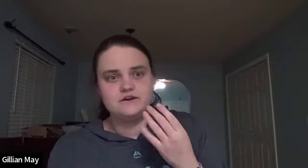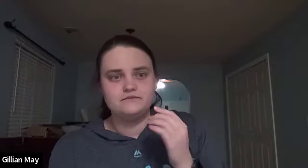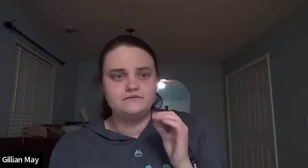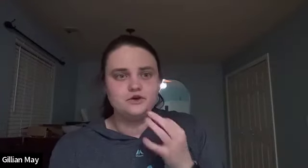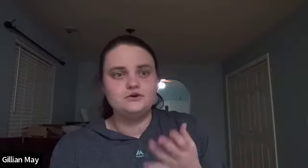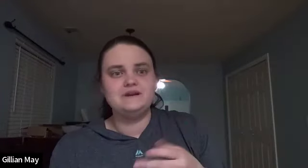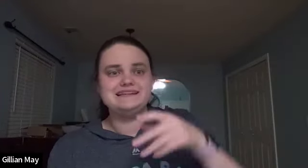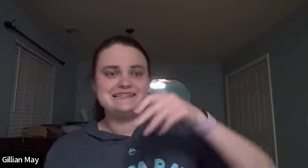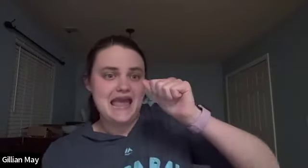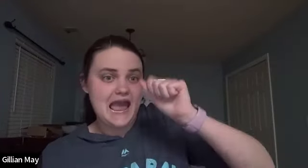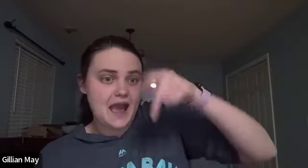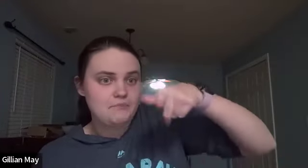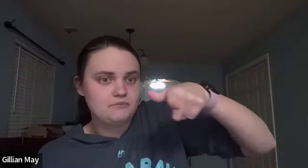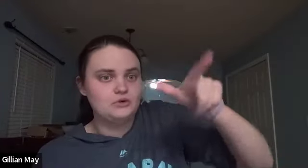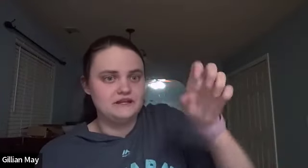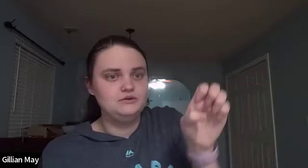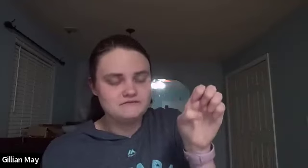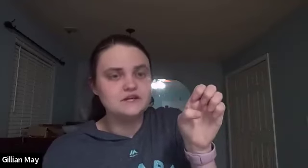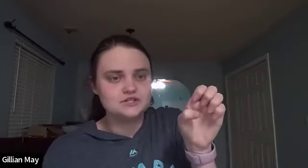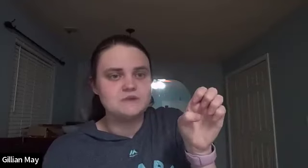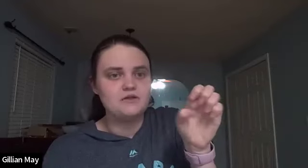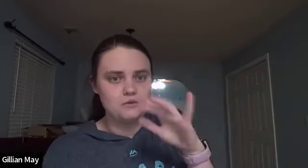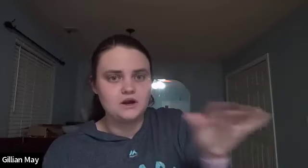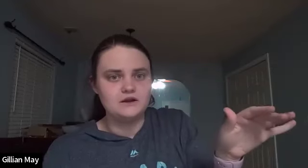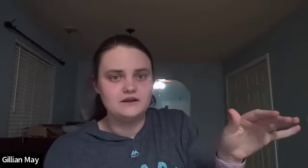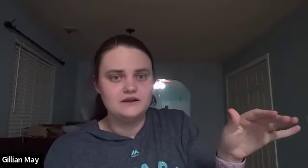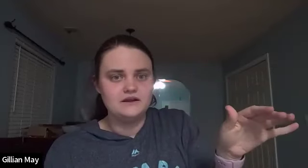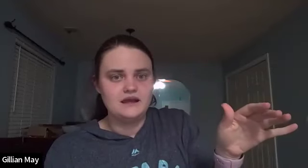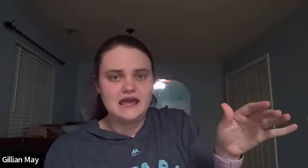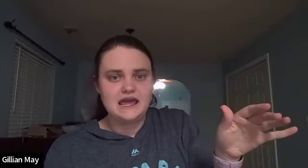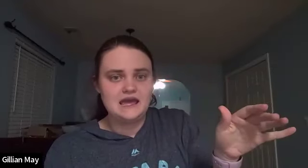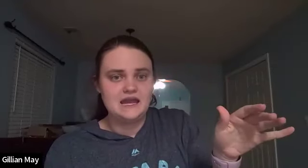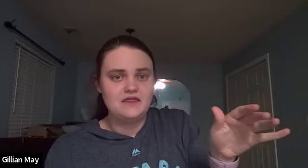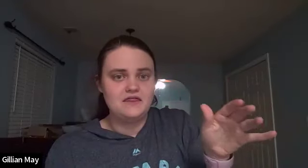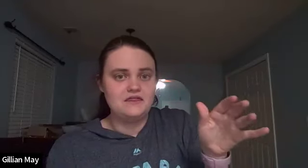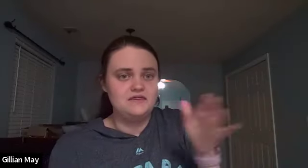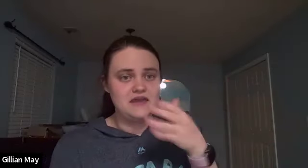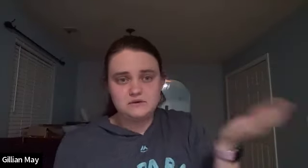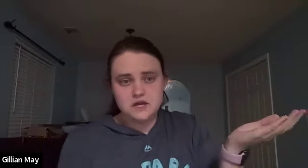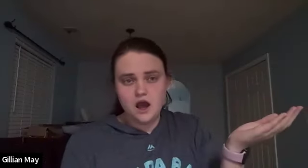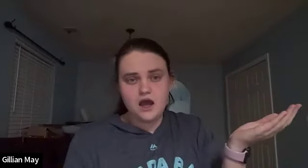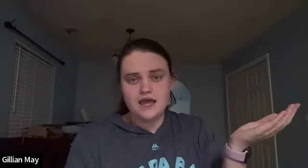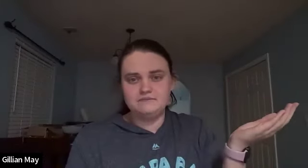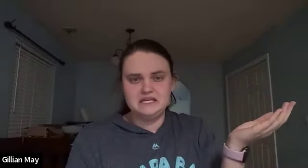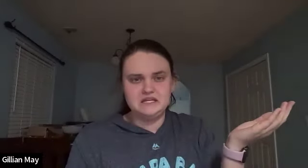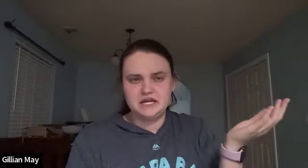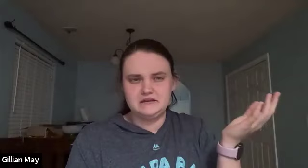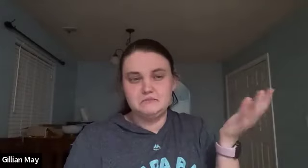favorite fruit is apple. Like you can finger spell the word. And they would not be like, most of